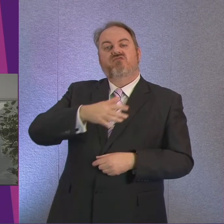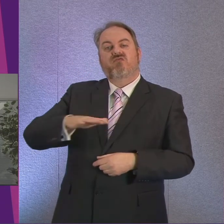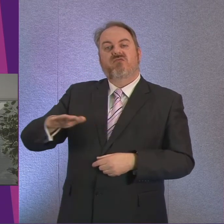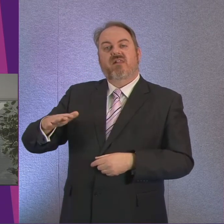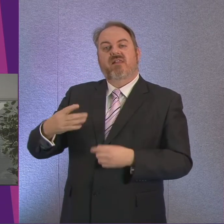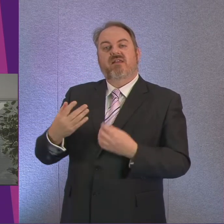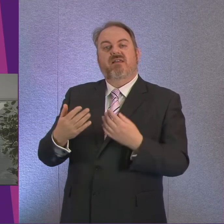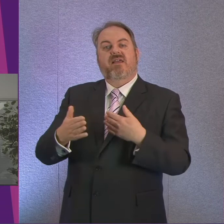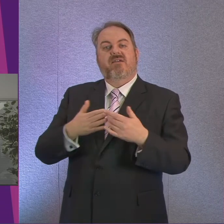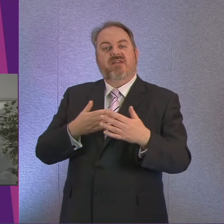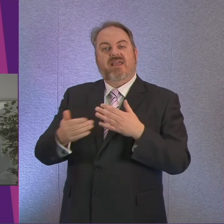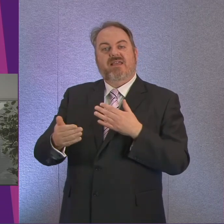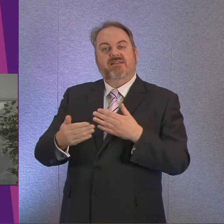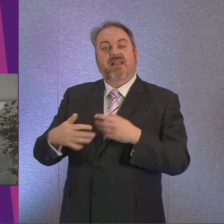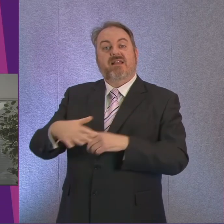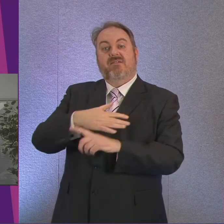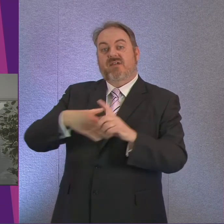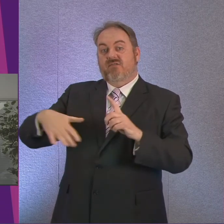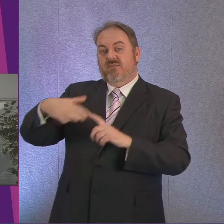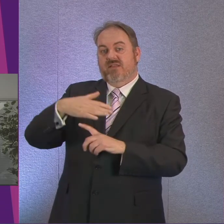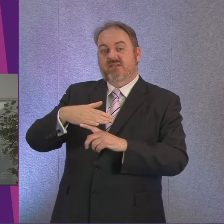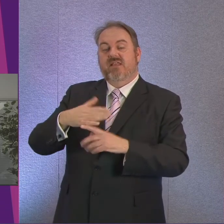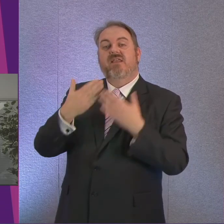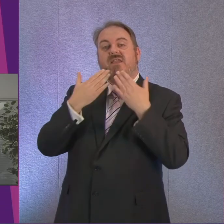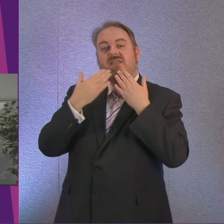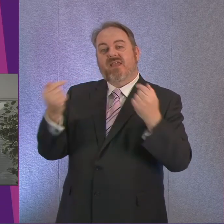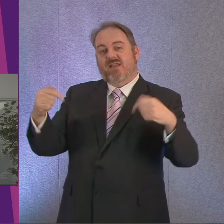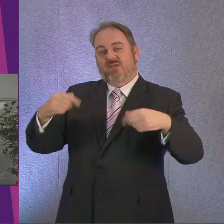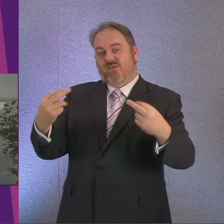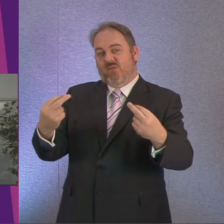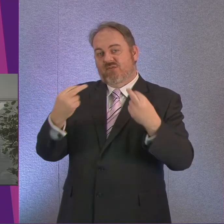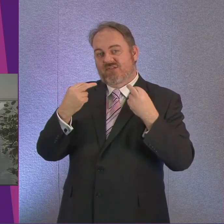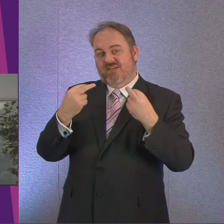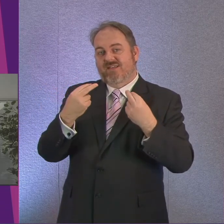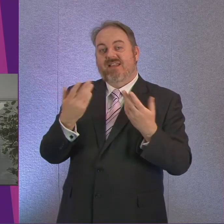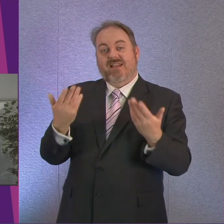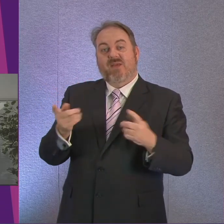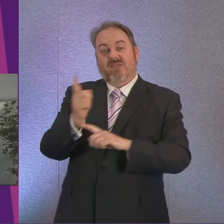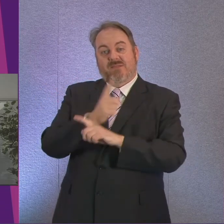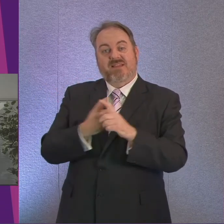environment. Until then, can I thank you very much for joining us, and I close this meeting. Thank you.